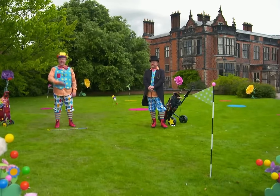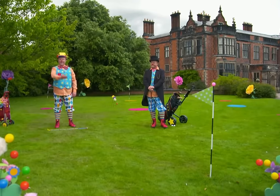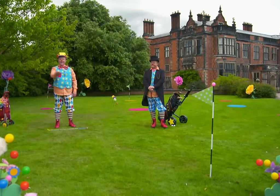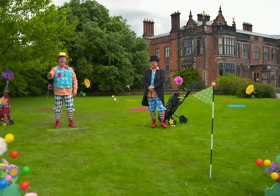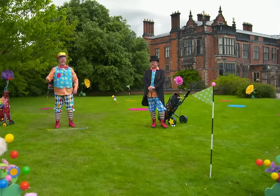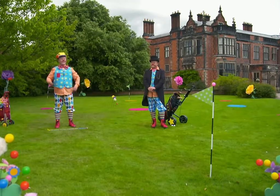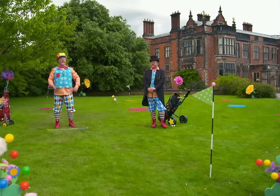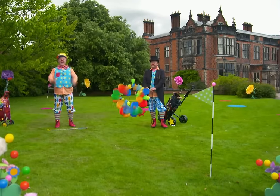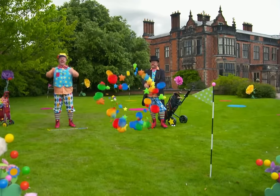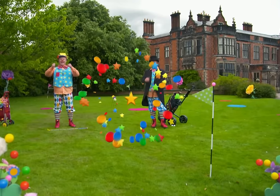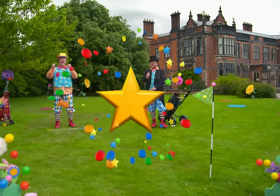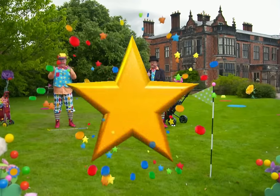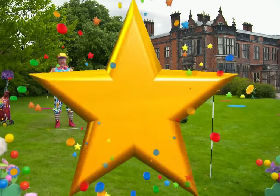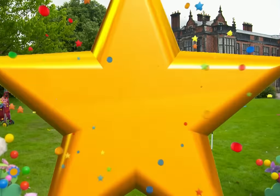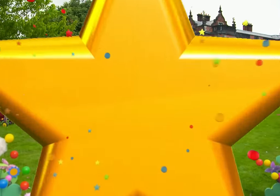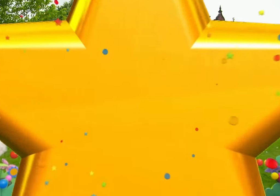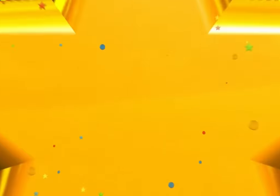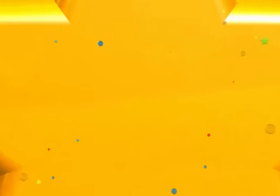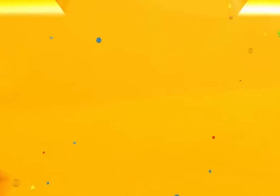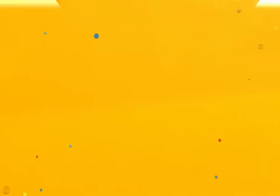you're all shining stars.